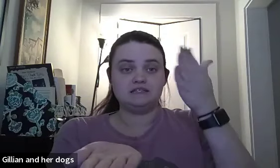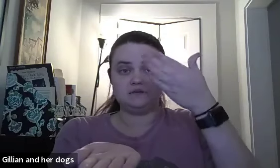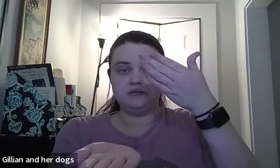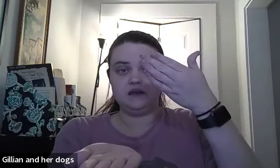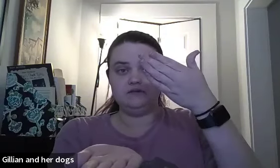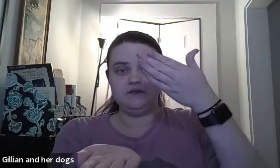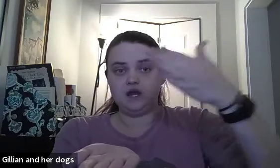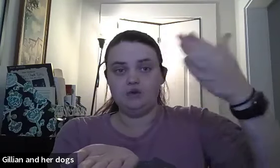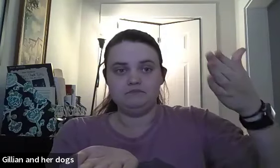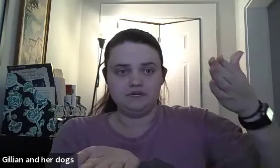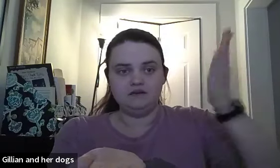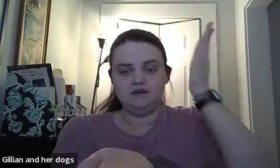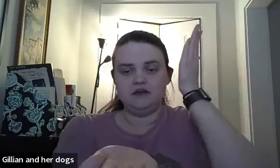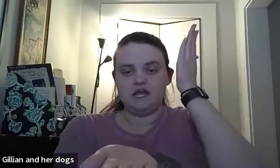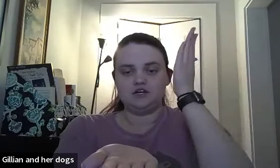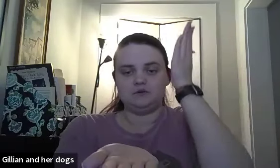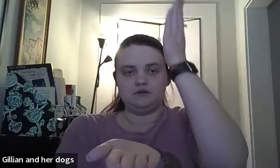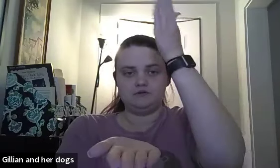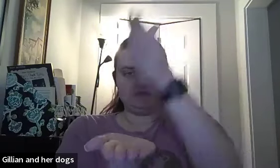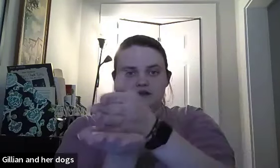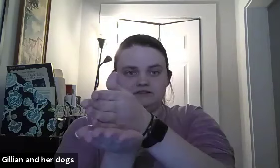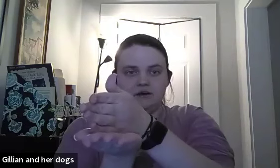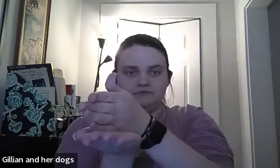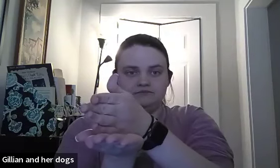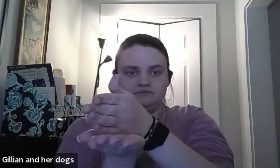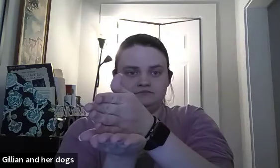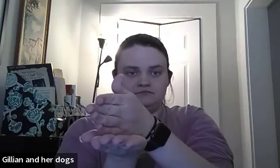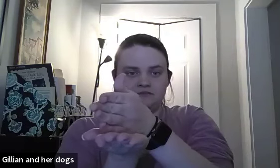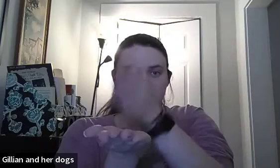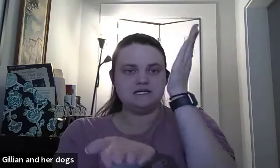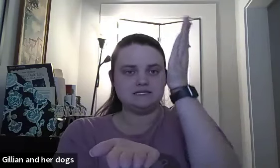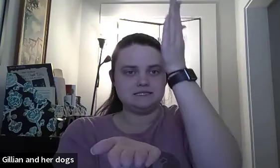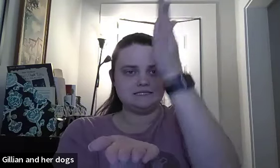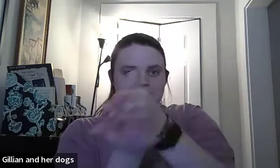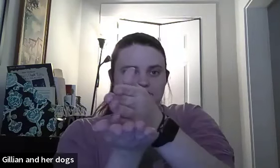hand is going to be kind of in that open B, and you're going to put it right on top. Stop.